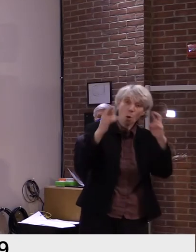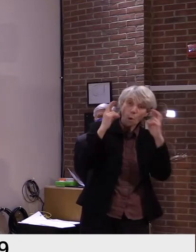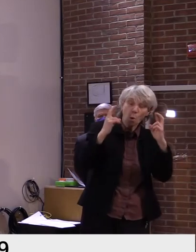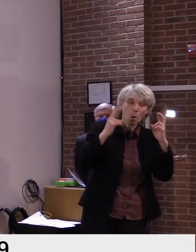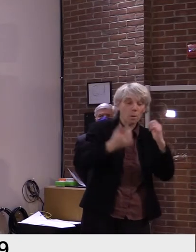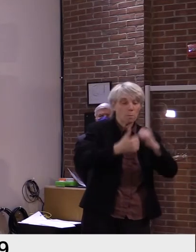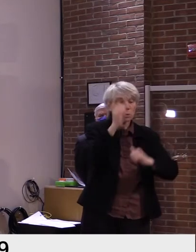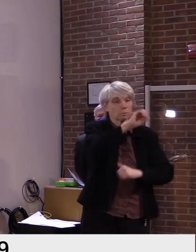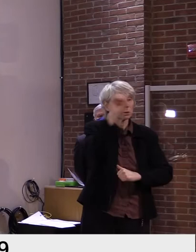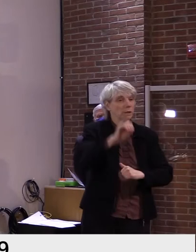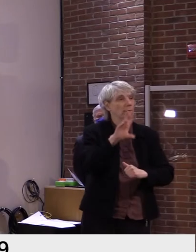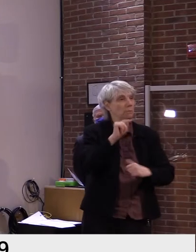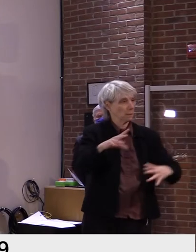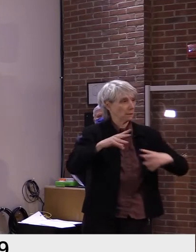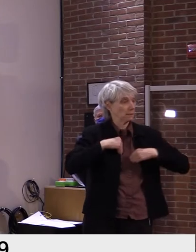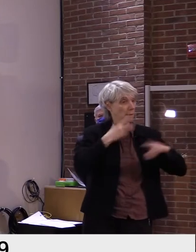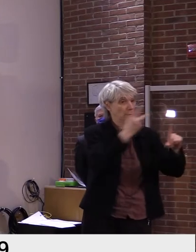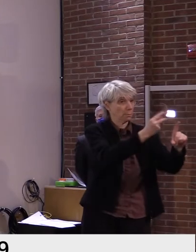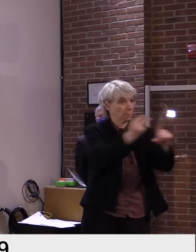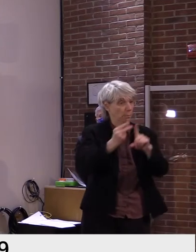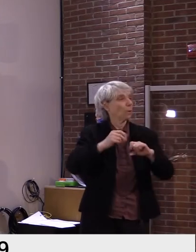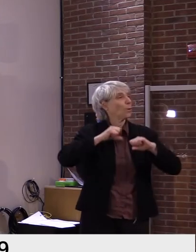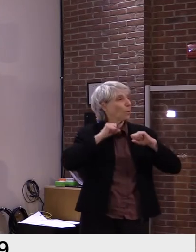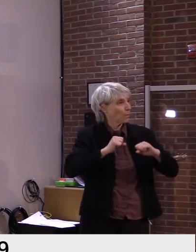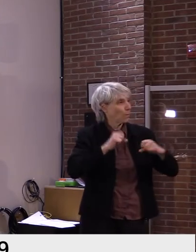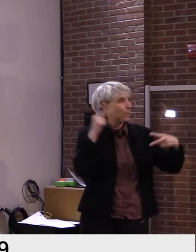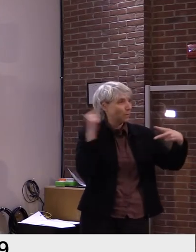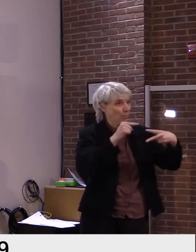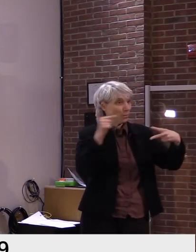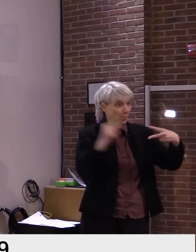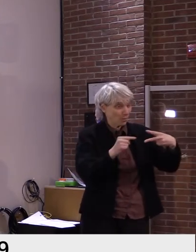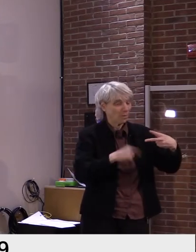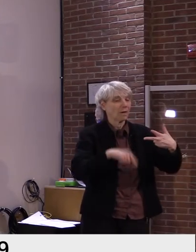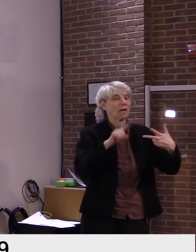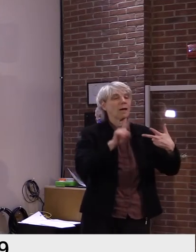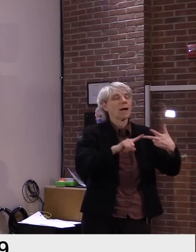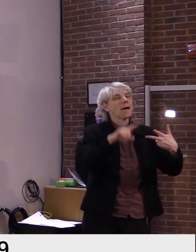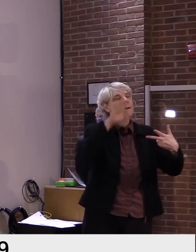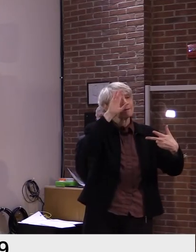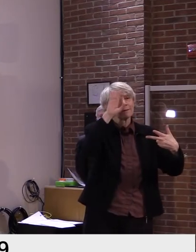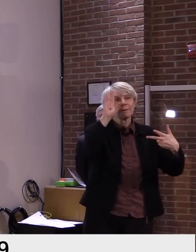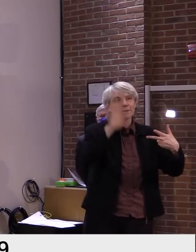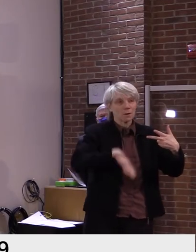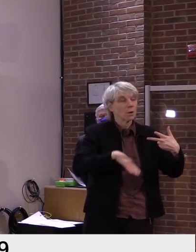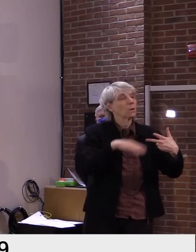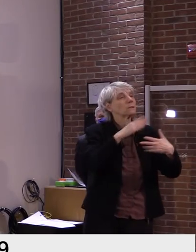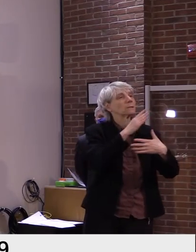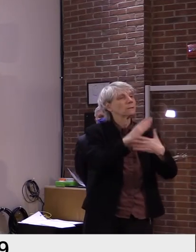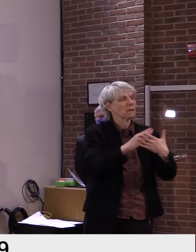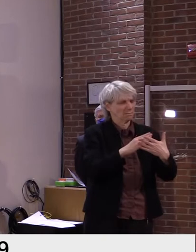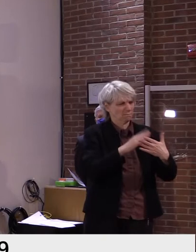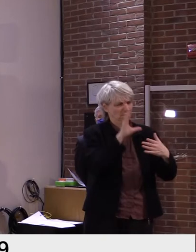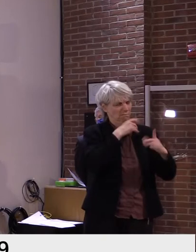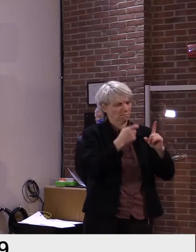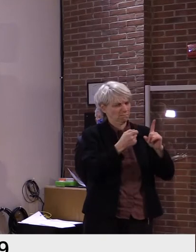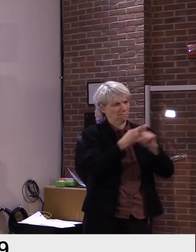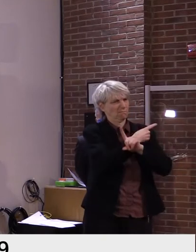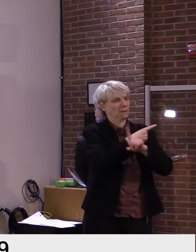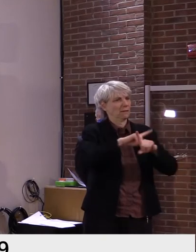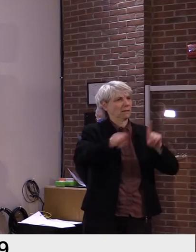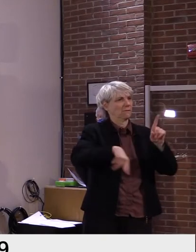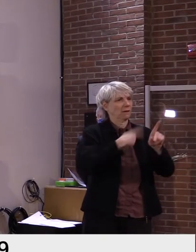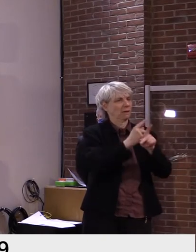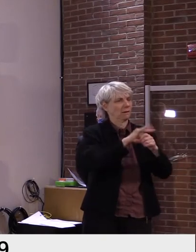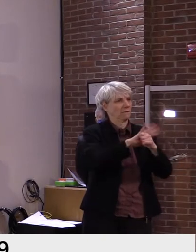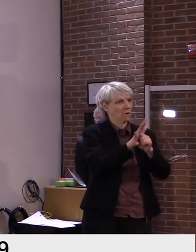of Vermonters will have. We have these variant strains that really aren't making a big fuss right now, except we think about